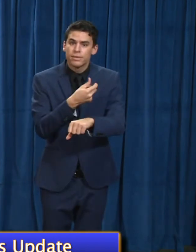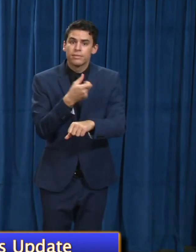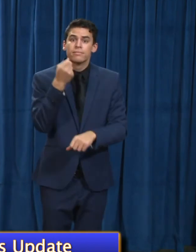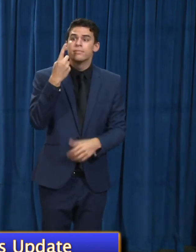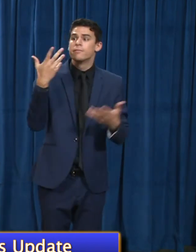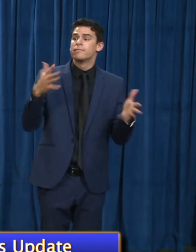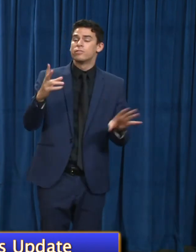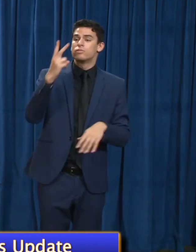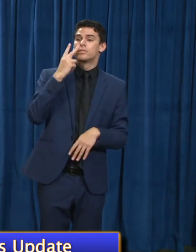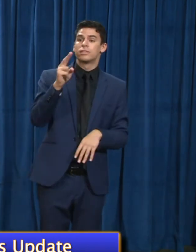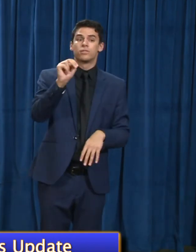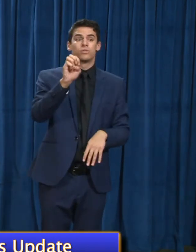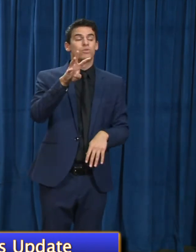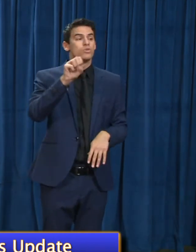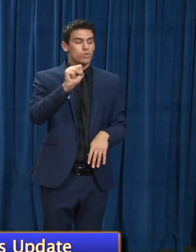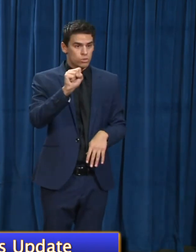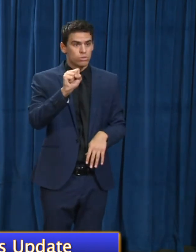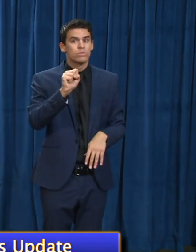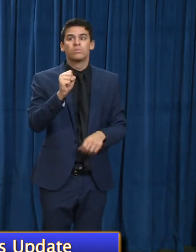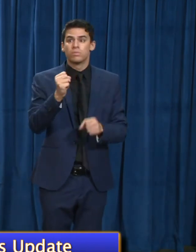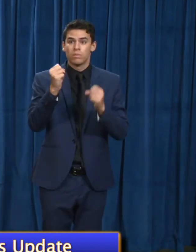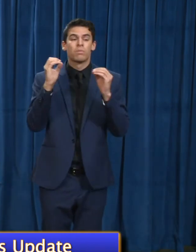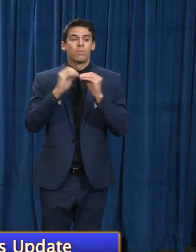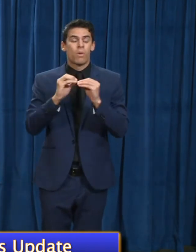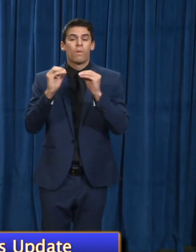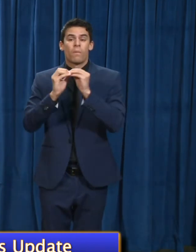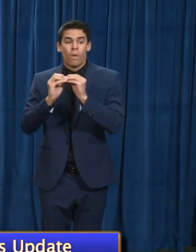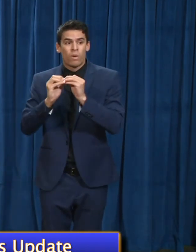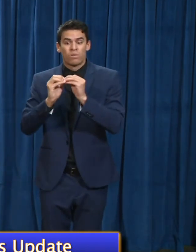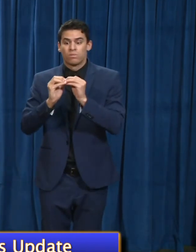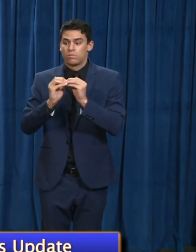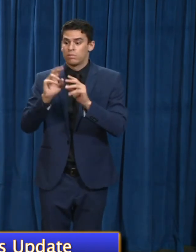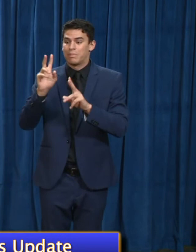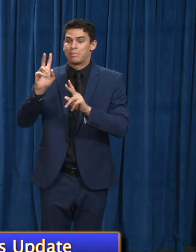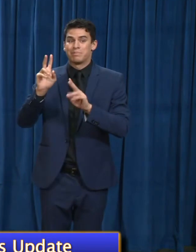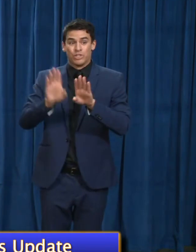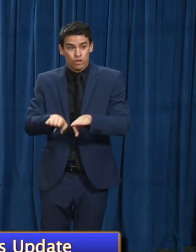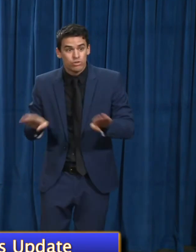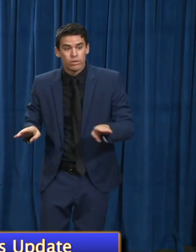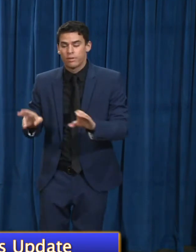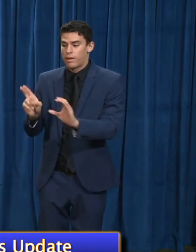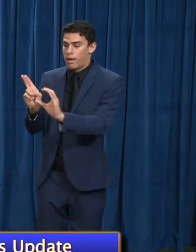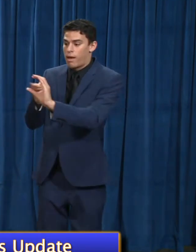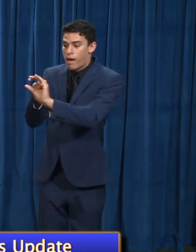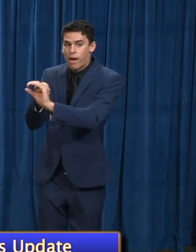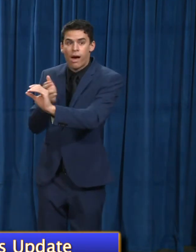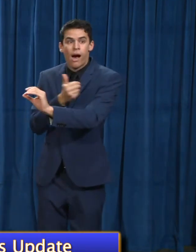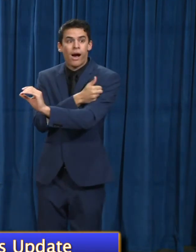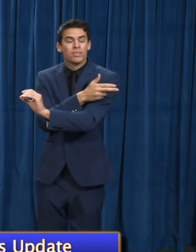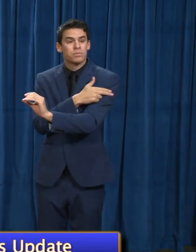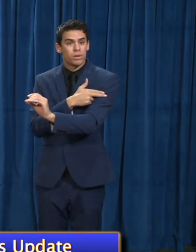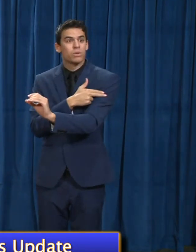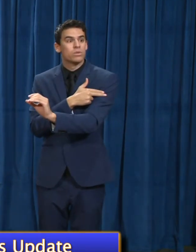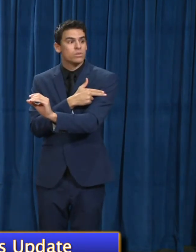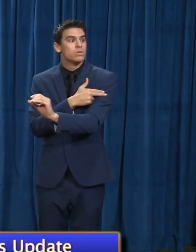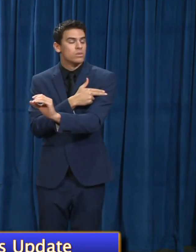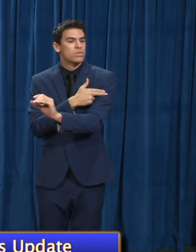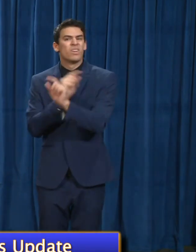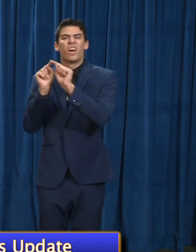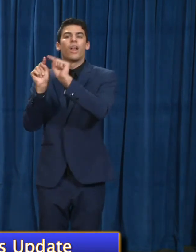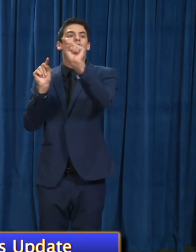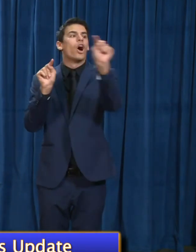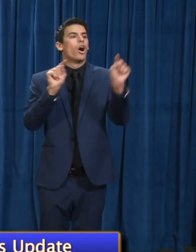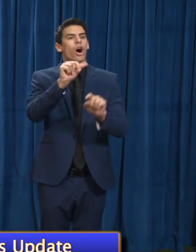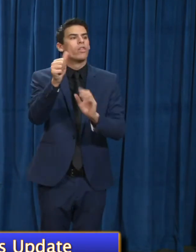has been an increase of hospitalization for pediatric cases in places that are ahead of us in this